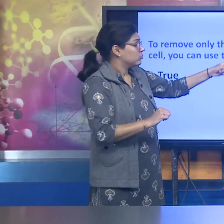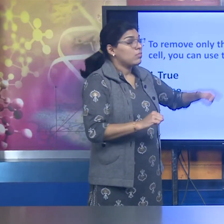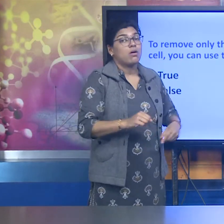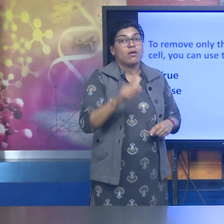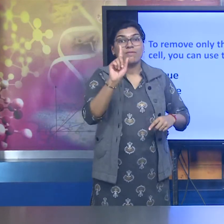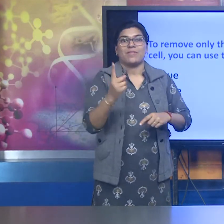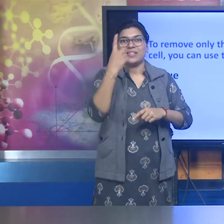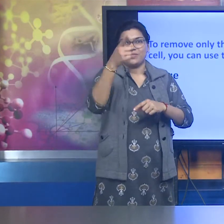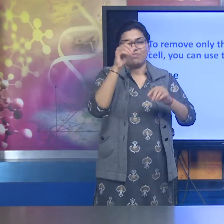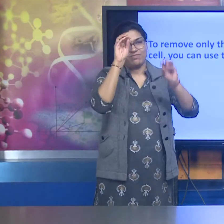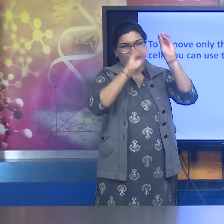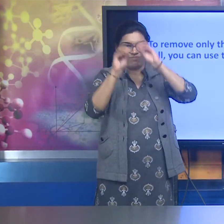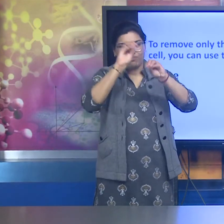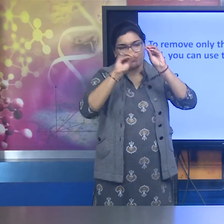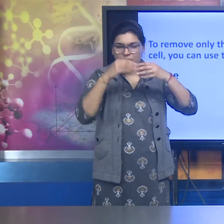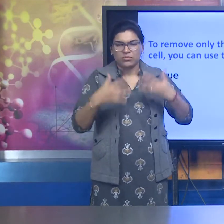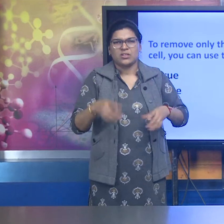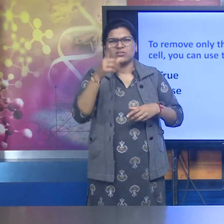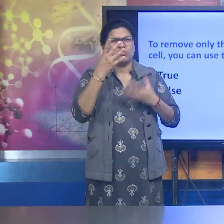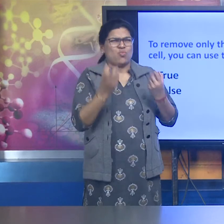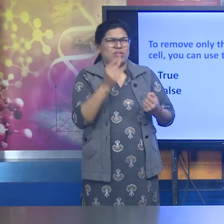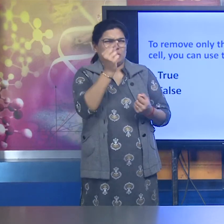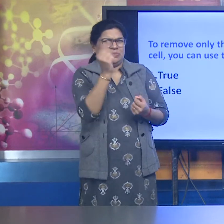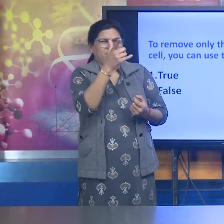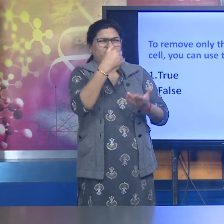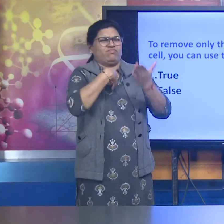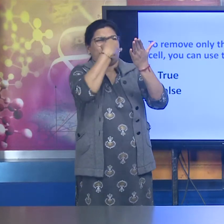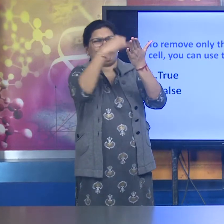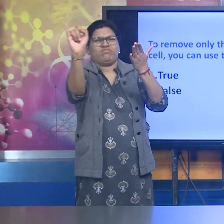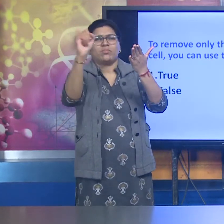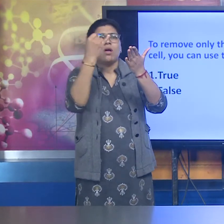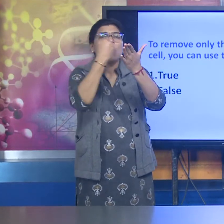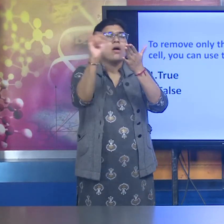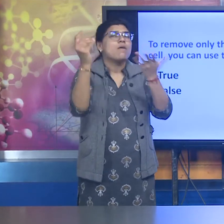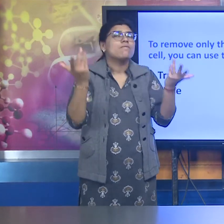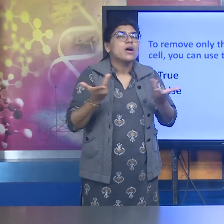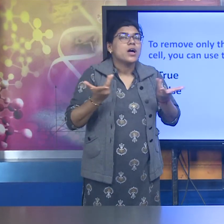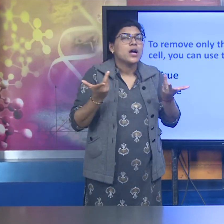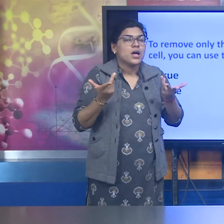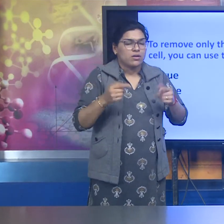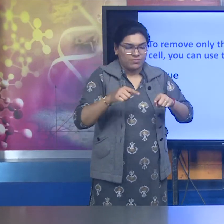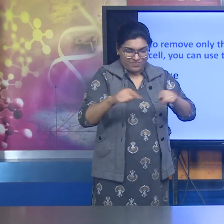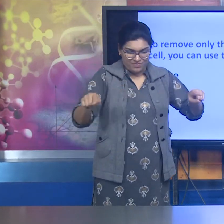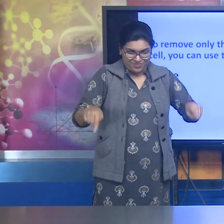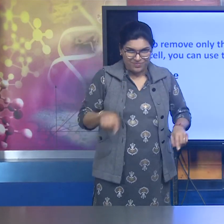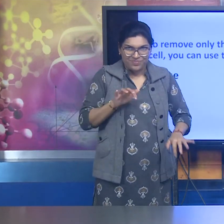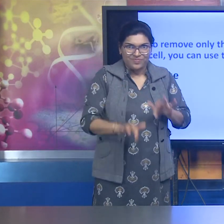To remove only the format from a cell, you can use the delete key.